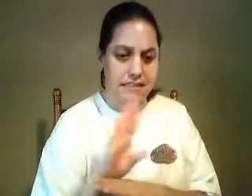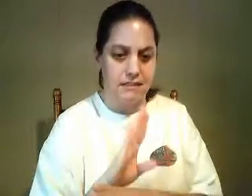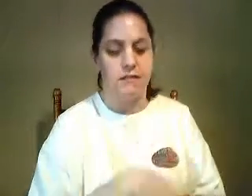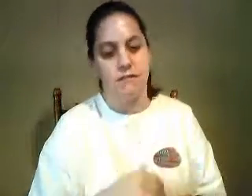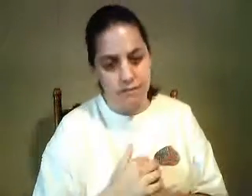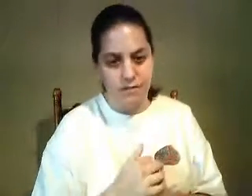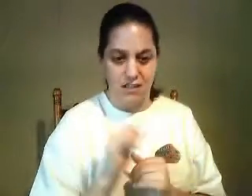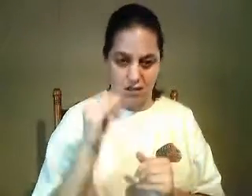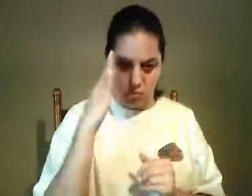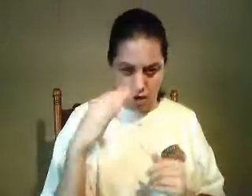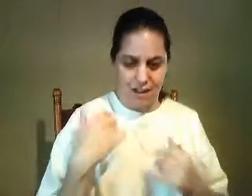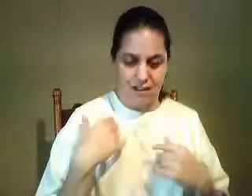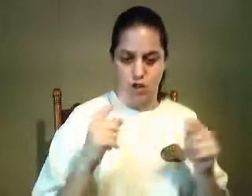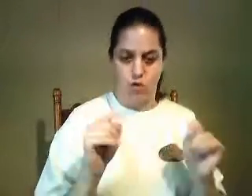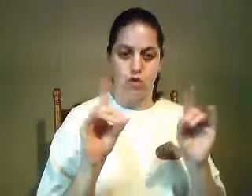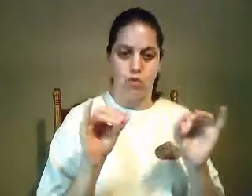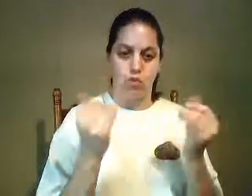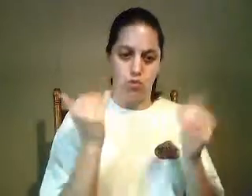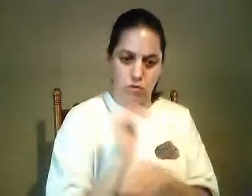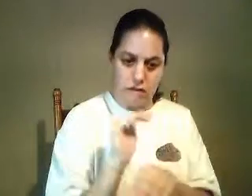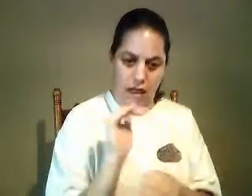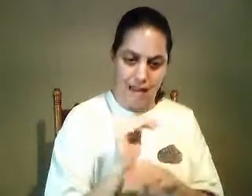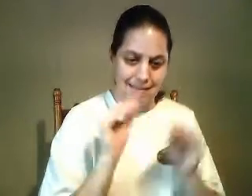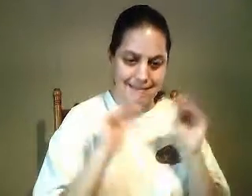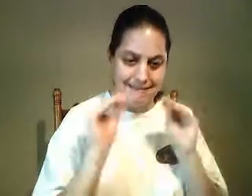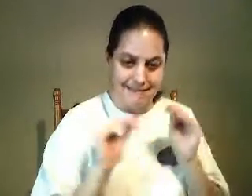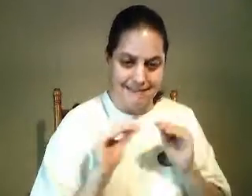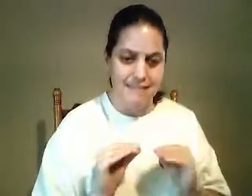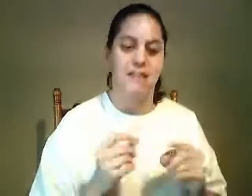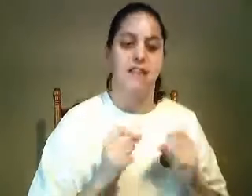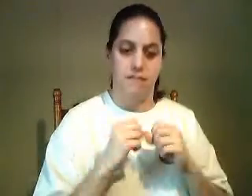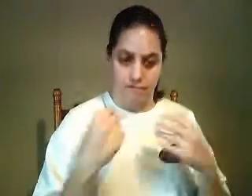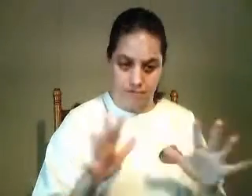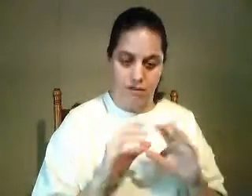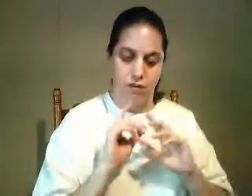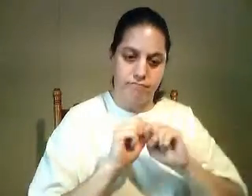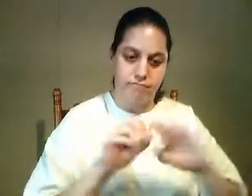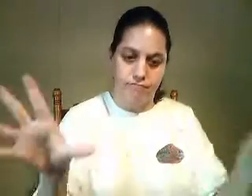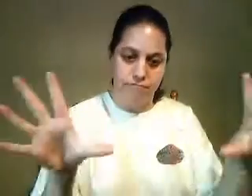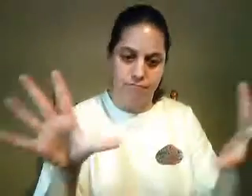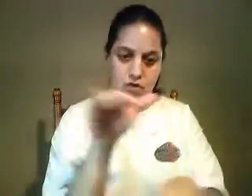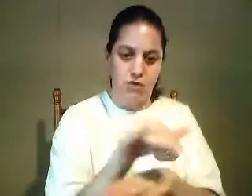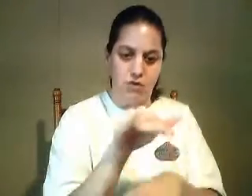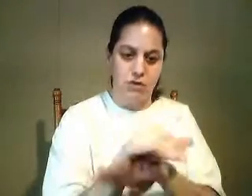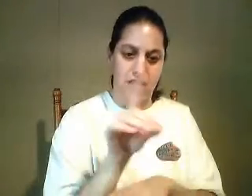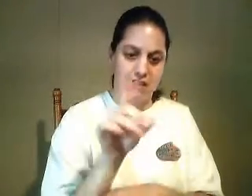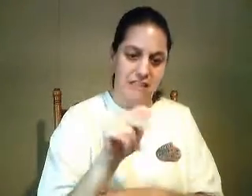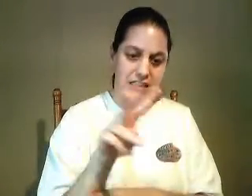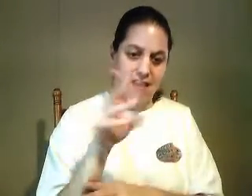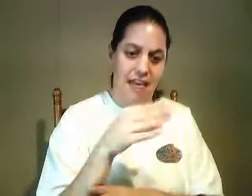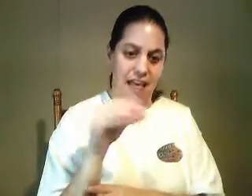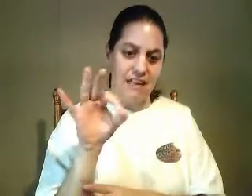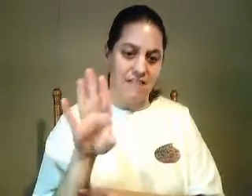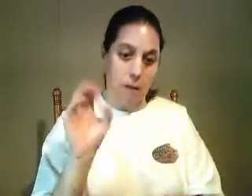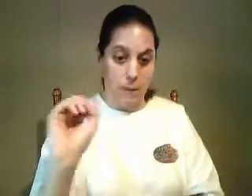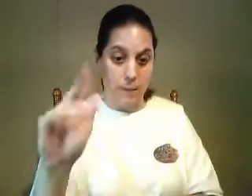You're a very same. I don't see how I've entered your game and start on time when I'm not even at home. Because the game isn't going to be